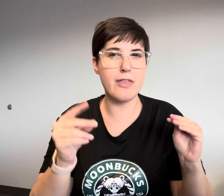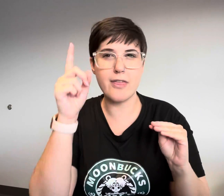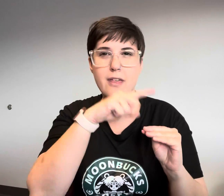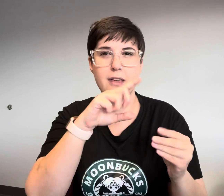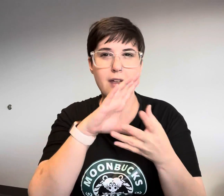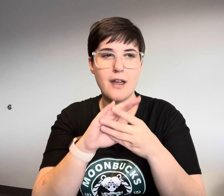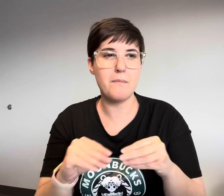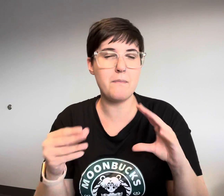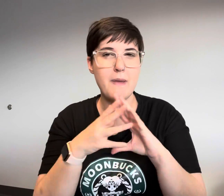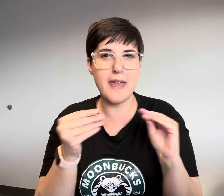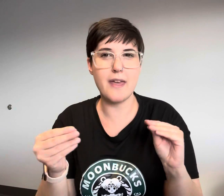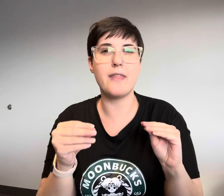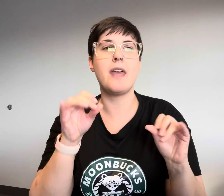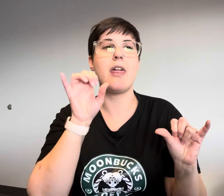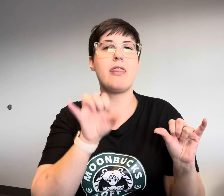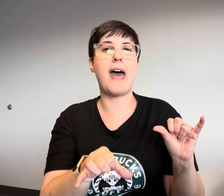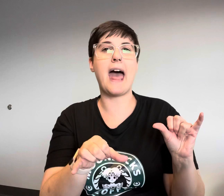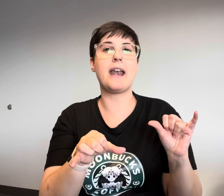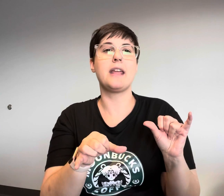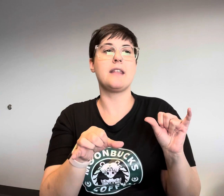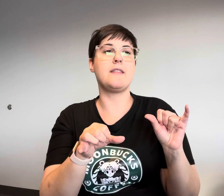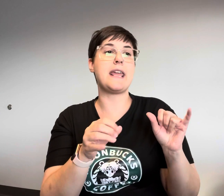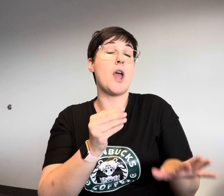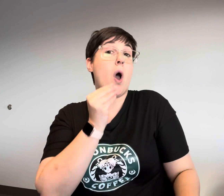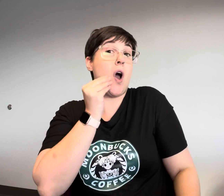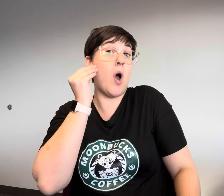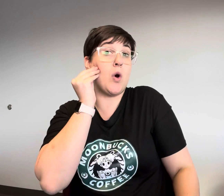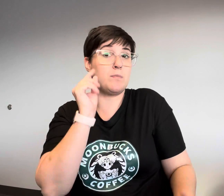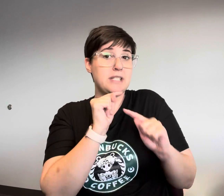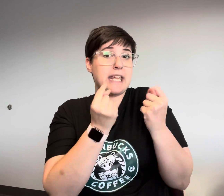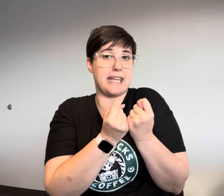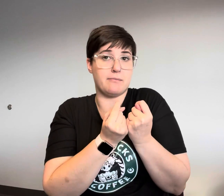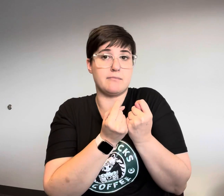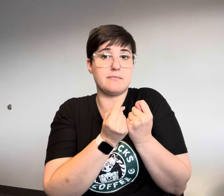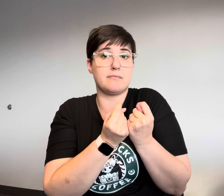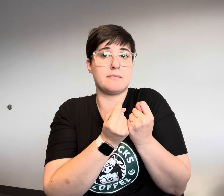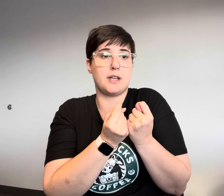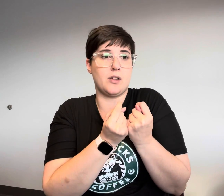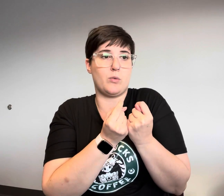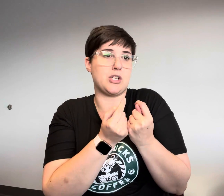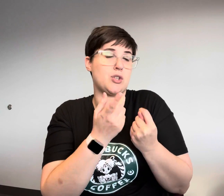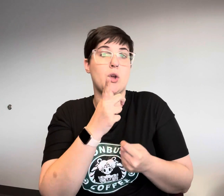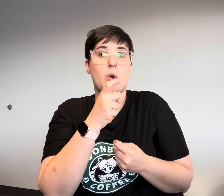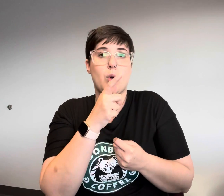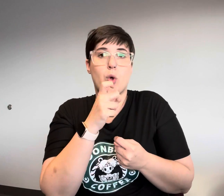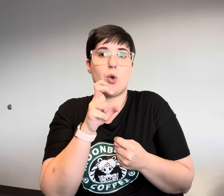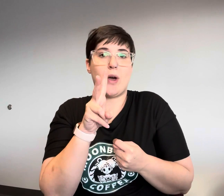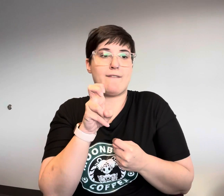myth that the home team, which